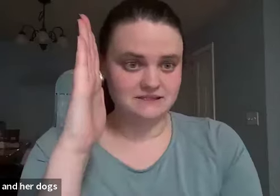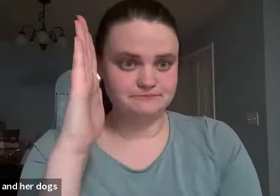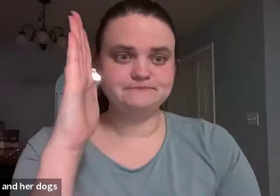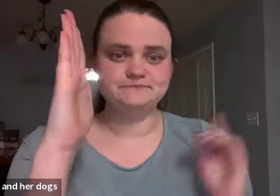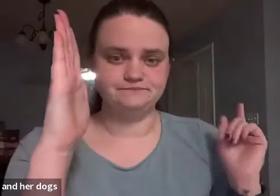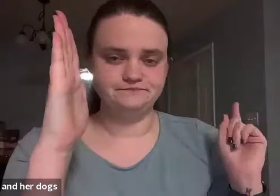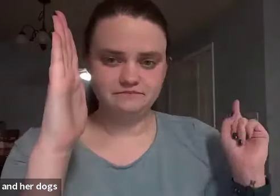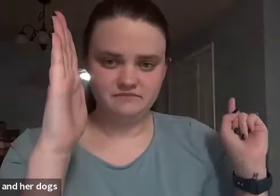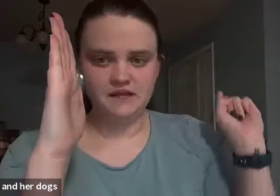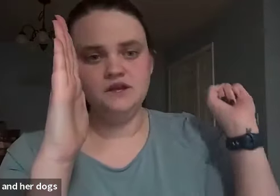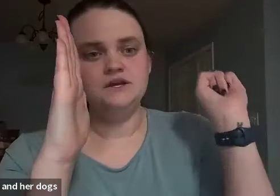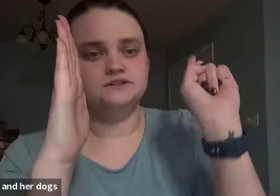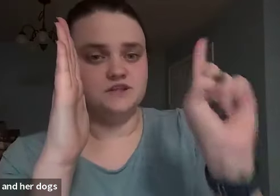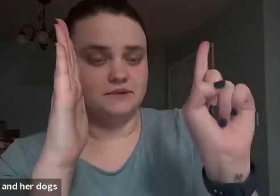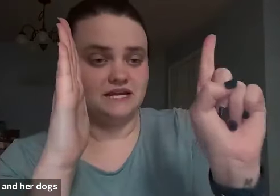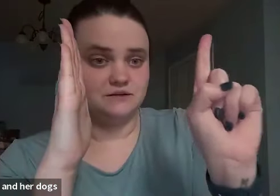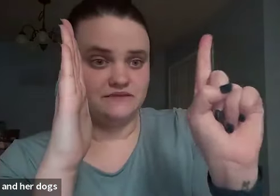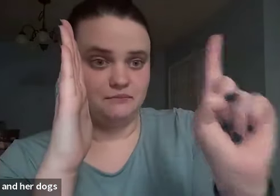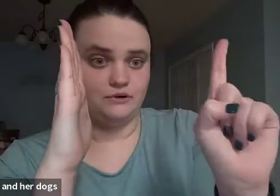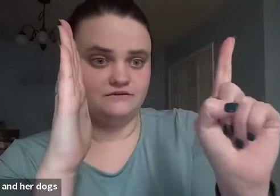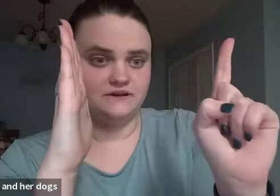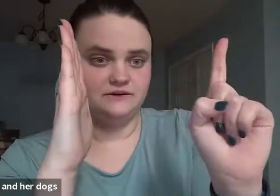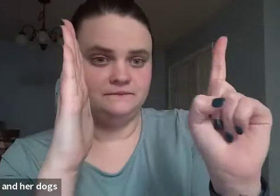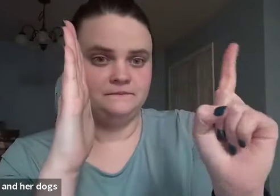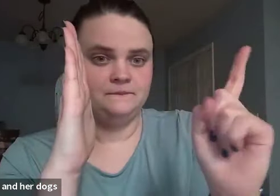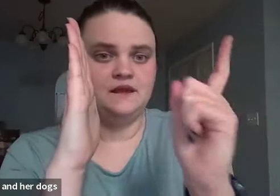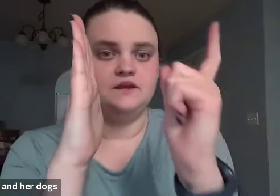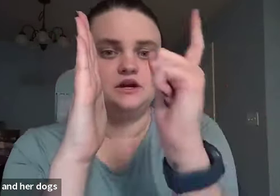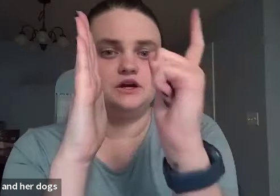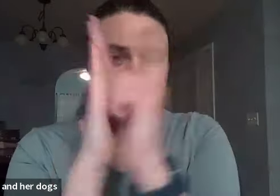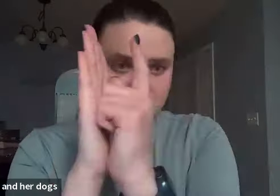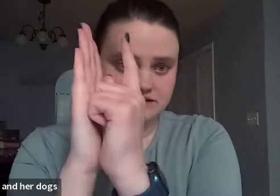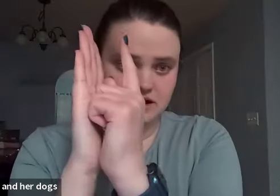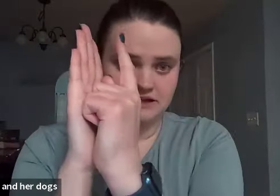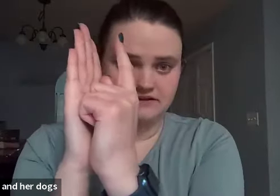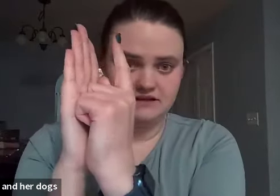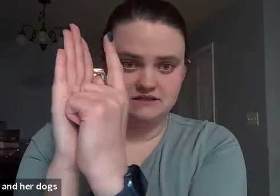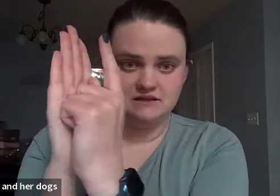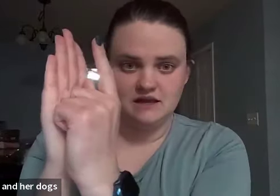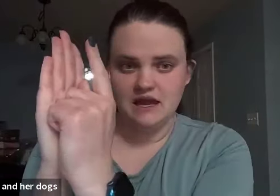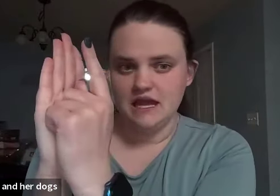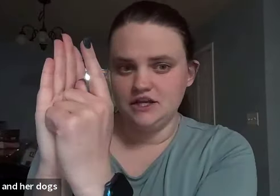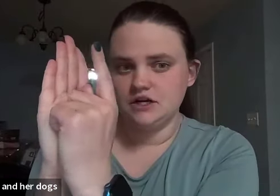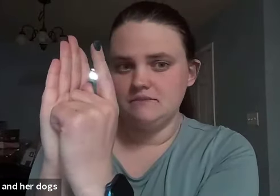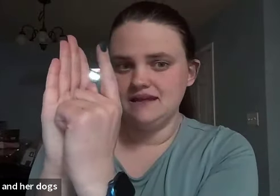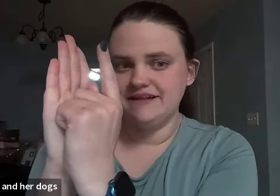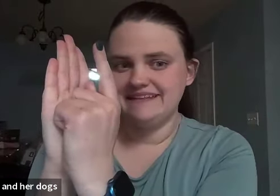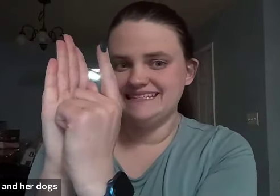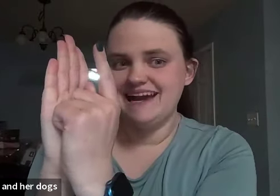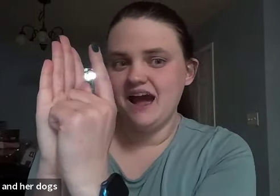this. Your dominant hand's going to be in that pointer finger. You're going to put it on top like this, and you're going to make like the